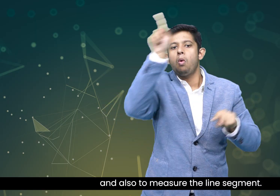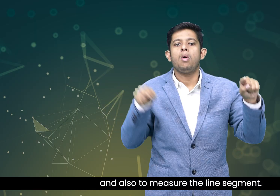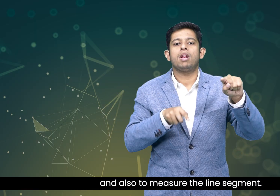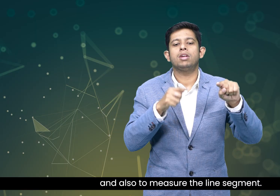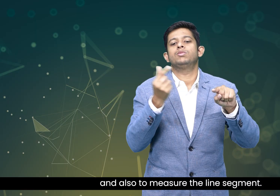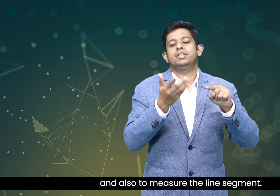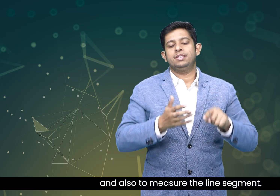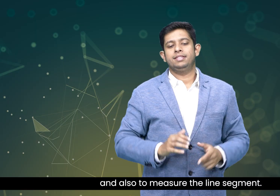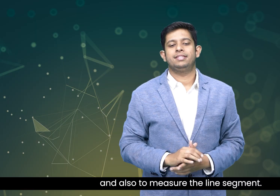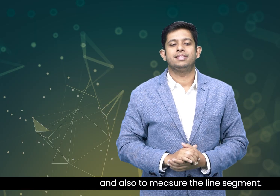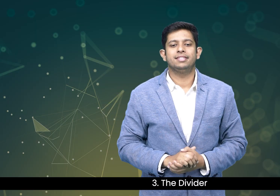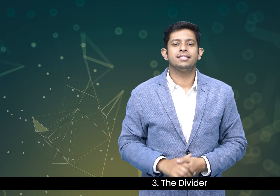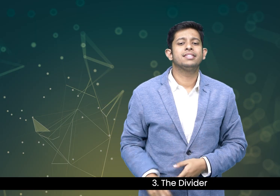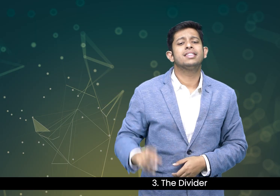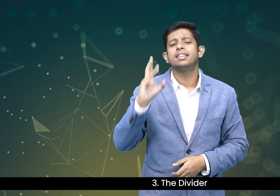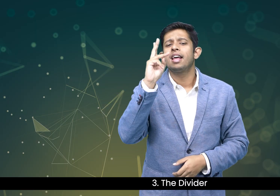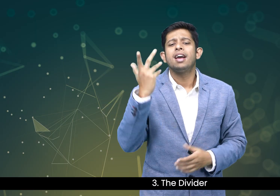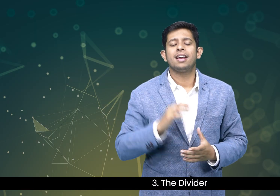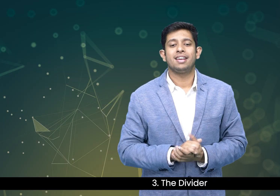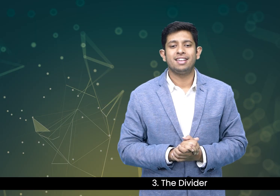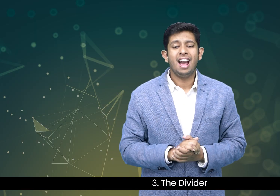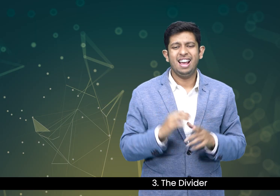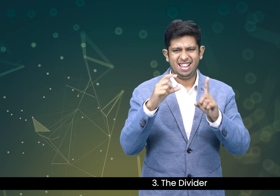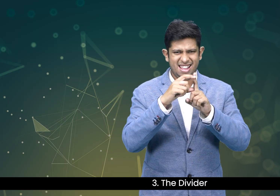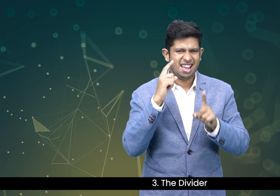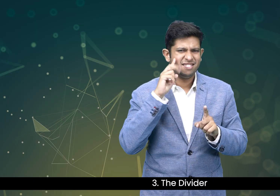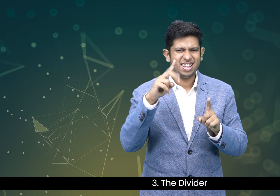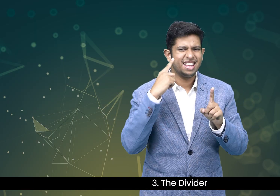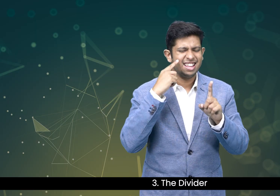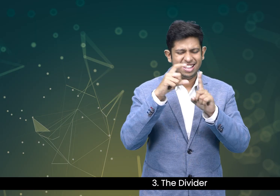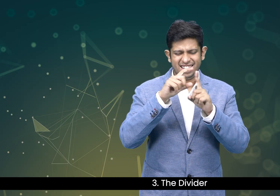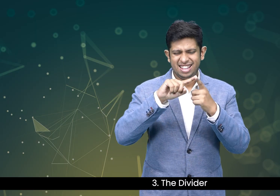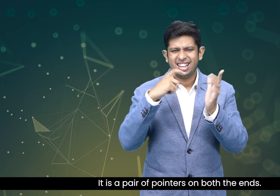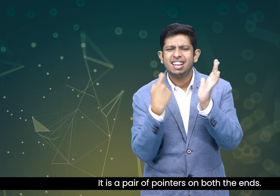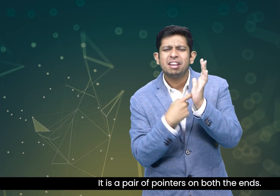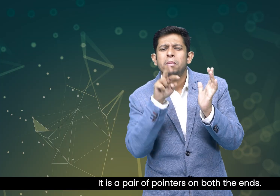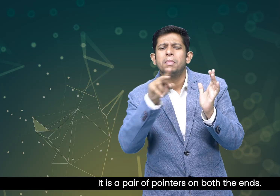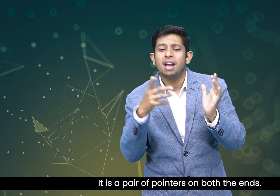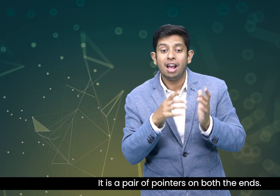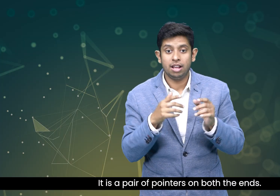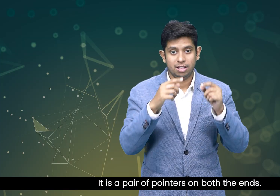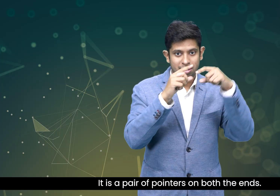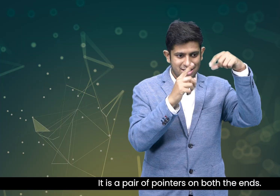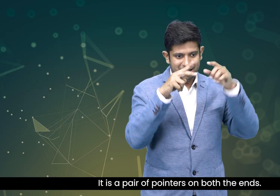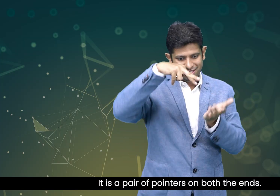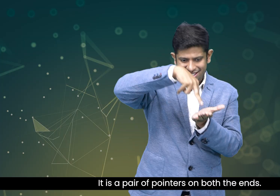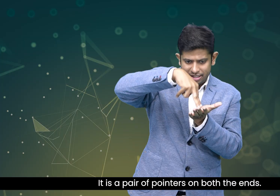The divider. It is a pair of pointers on both the